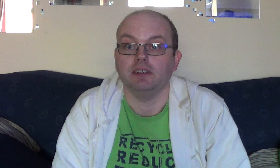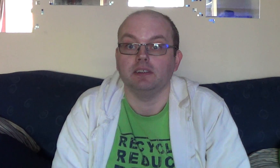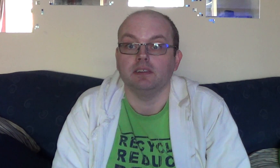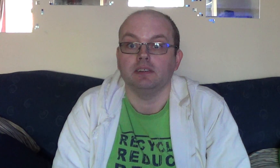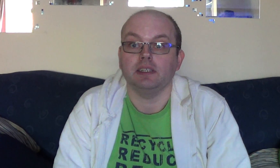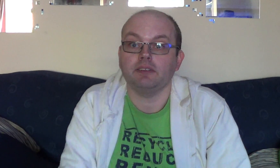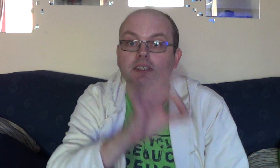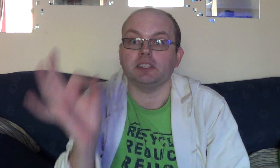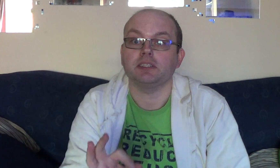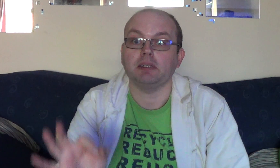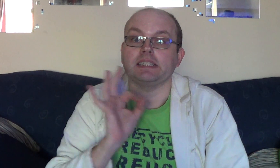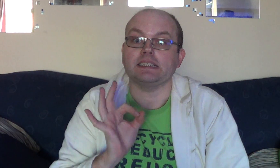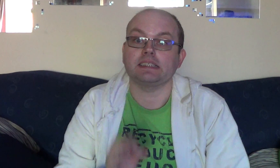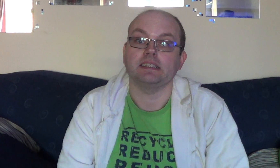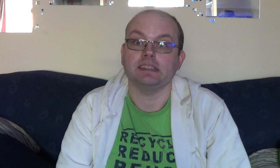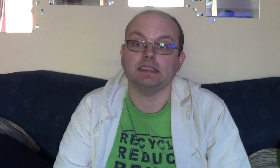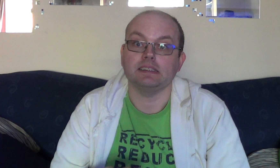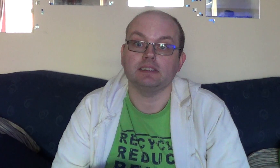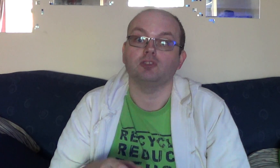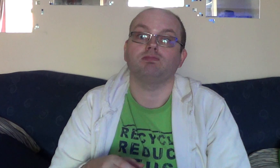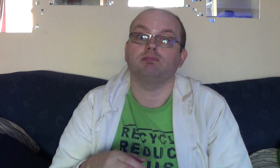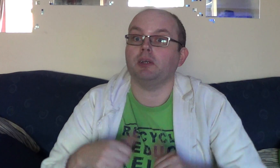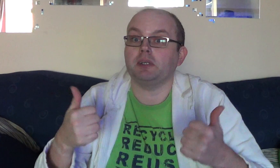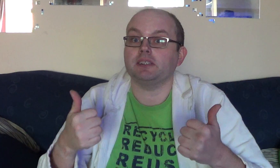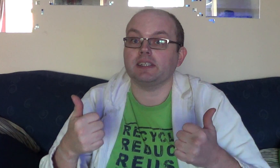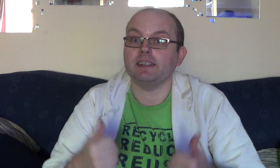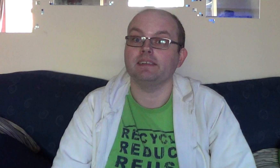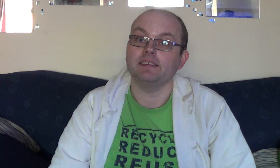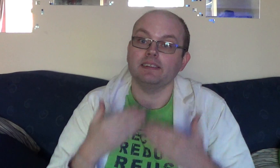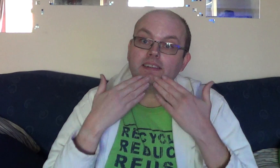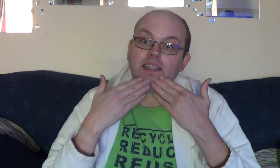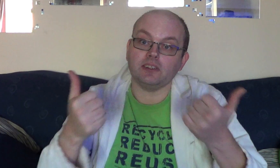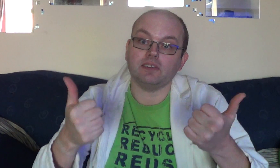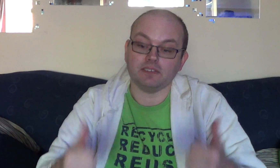Any questions, please ask, and I hope it goes okay. Hey, girl.